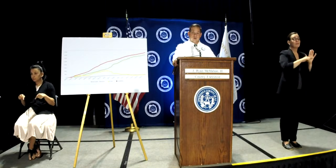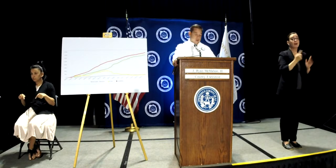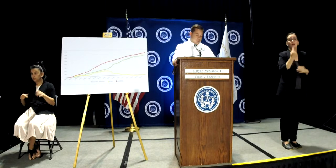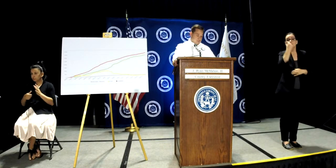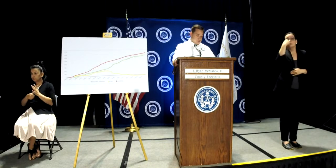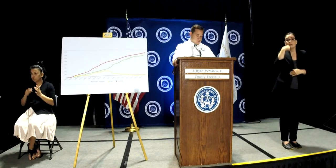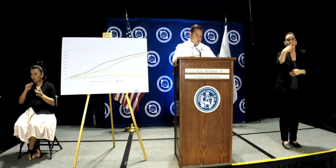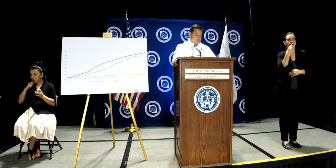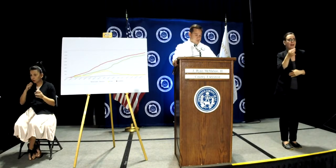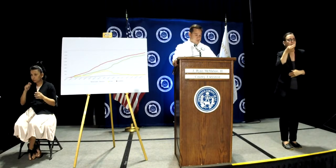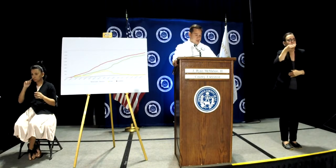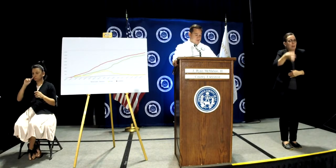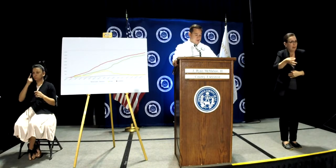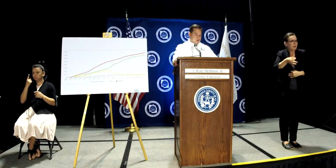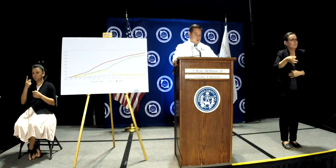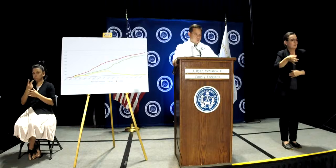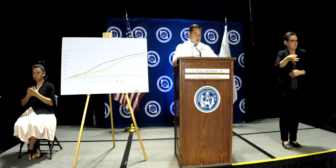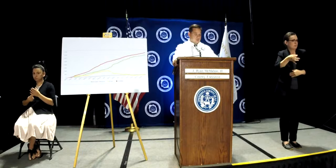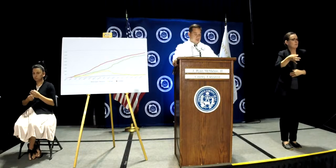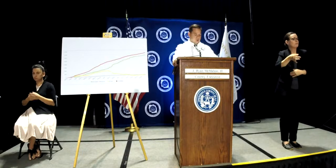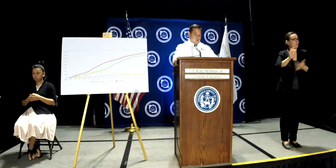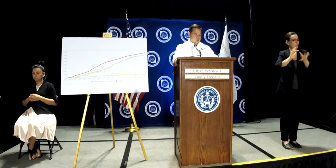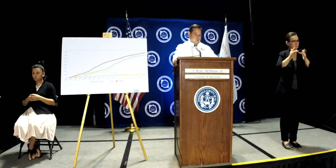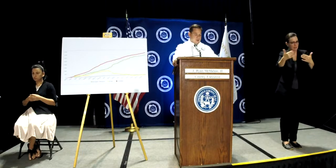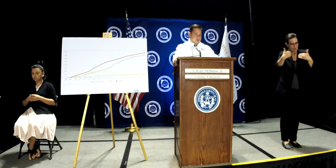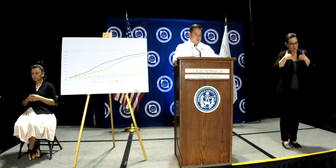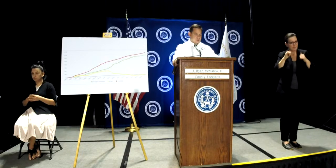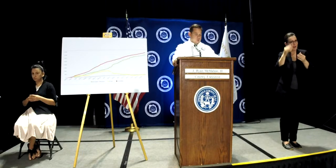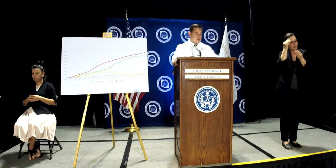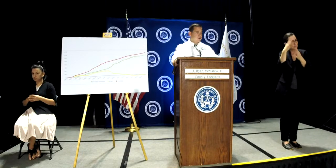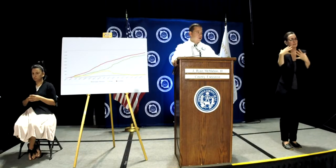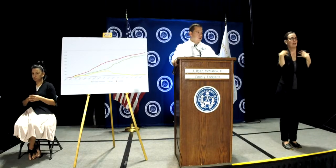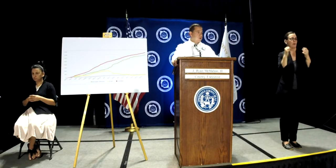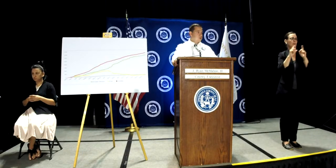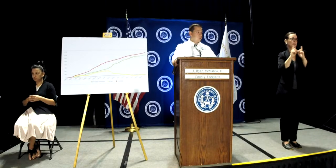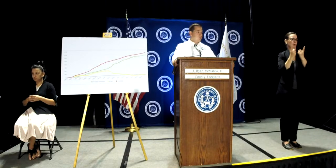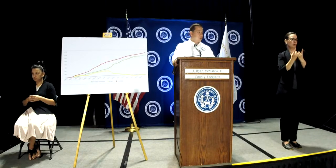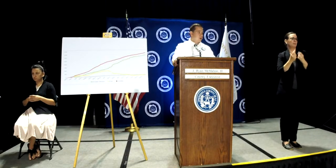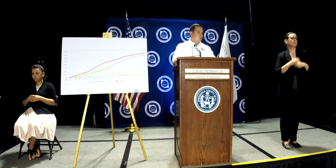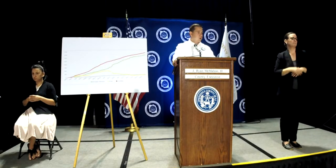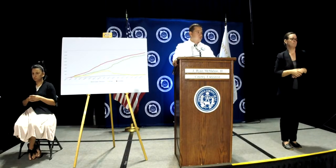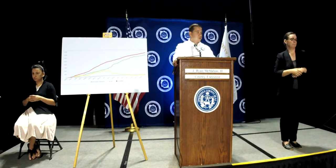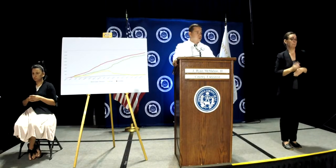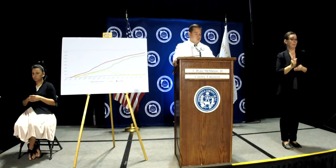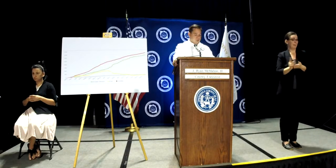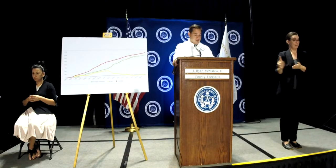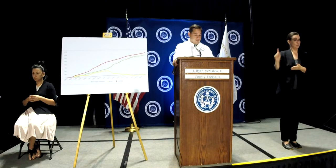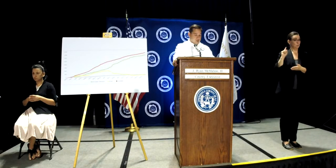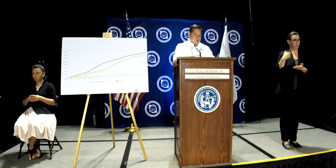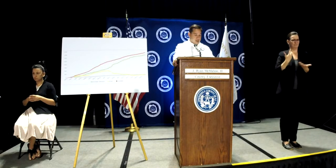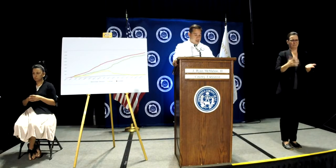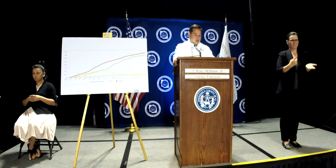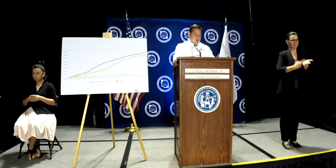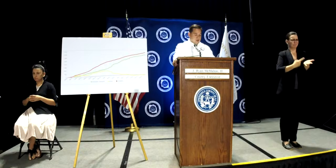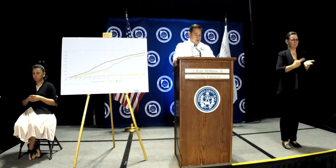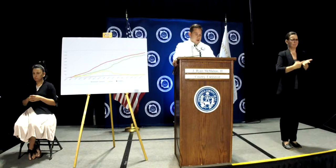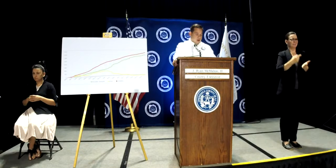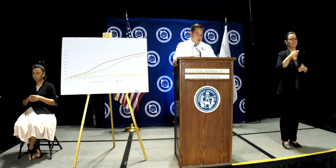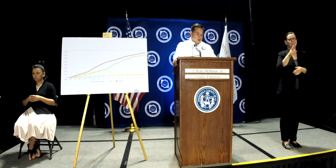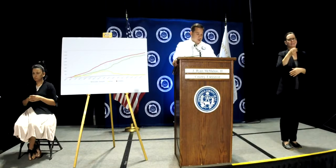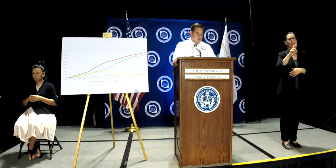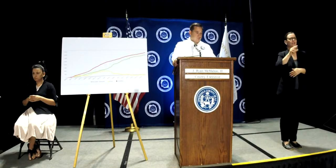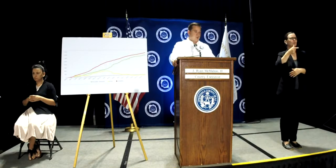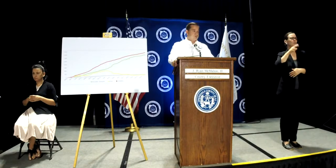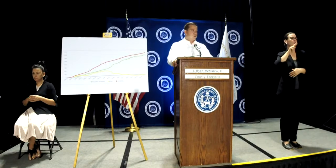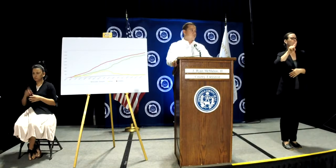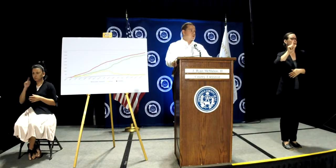Saliva is going, yep. So the saliva, we talked with Dr. Gupta about that last week, is that we want that going up. So that should be up each day